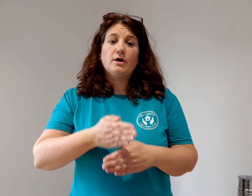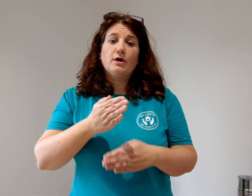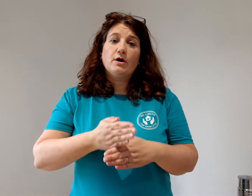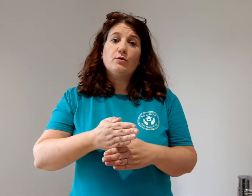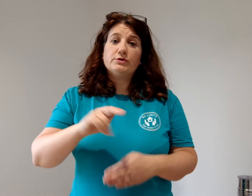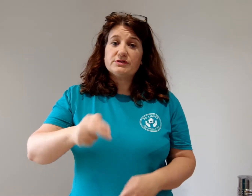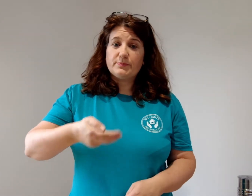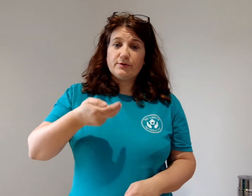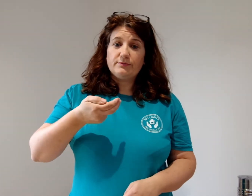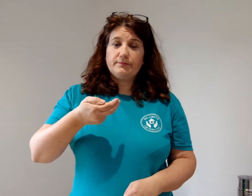a wooden spoon,